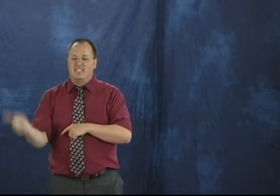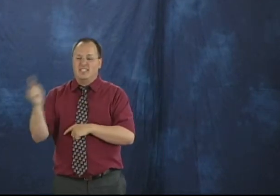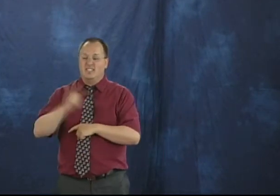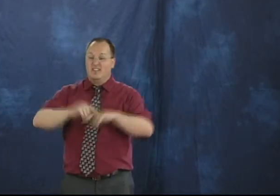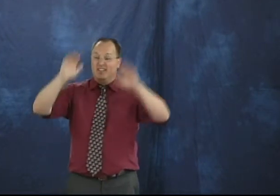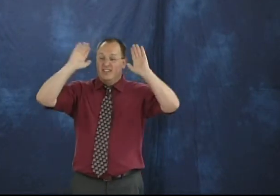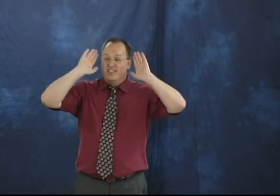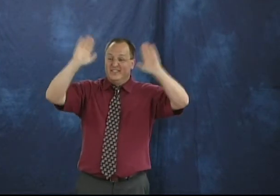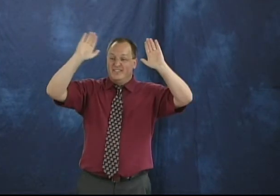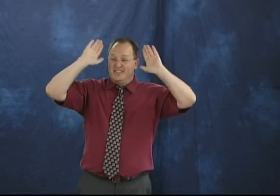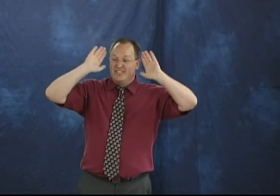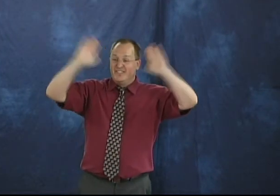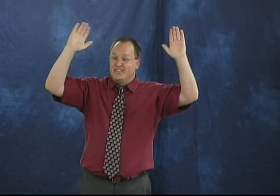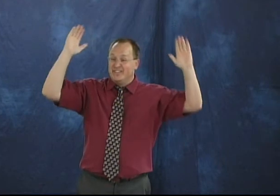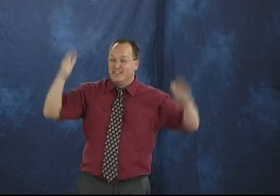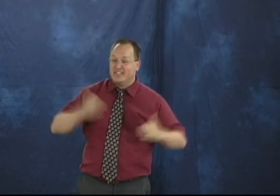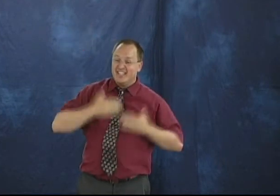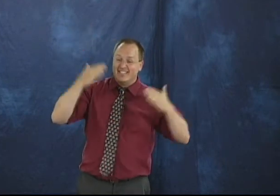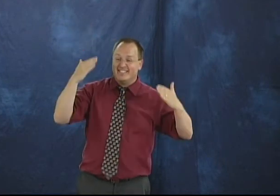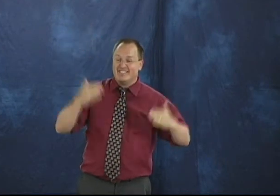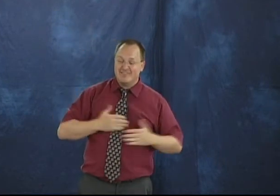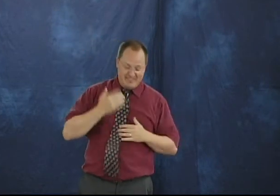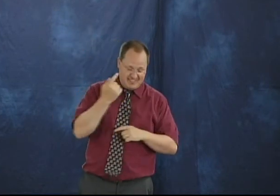wonderful day. Oh, happy day.